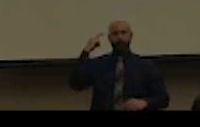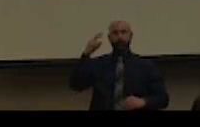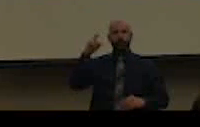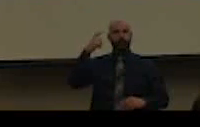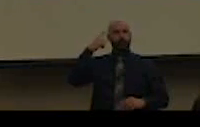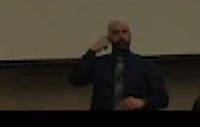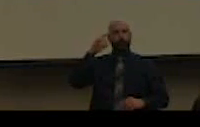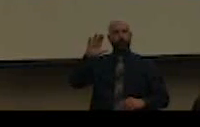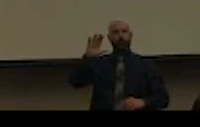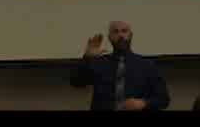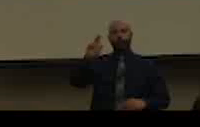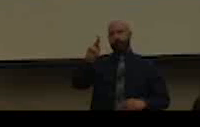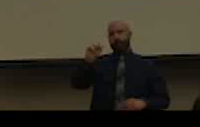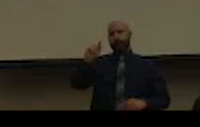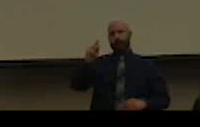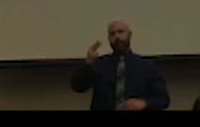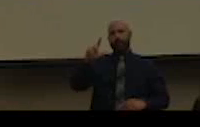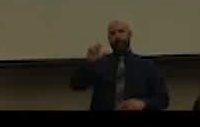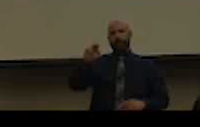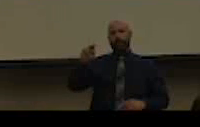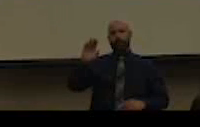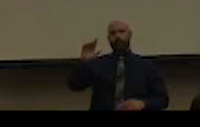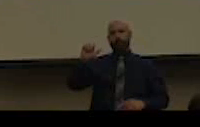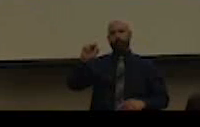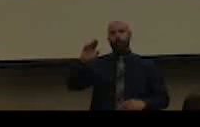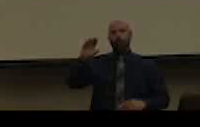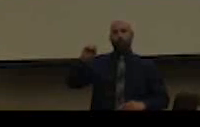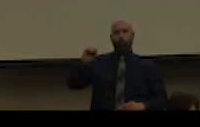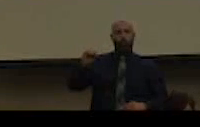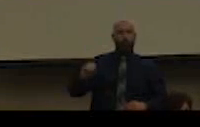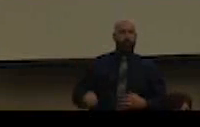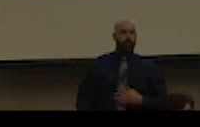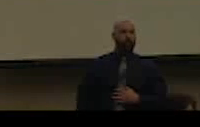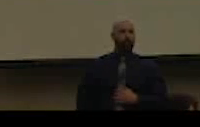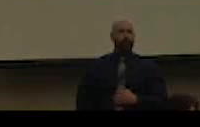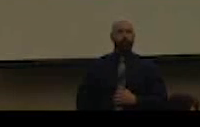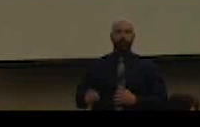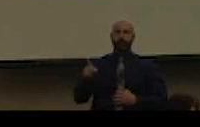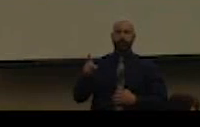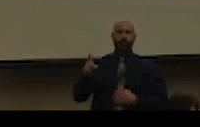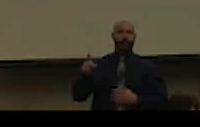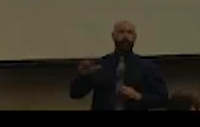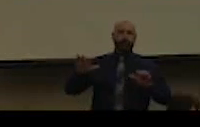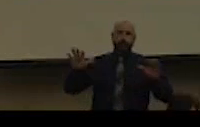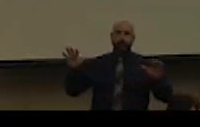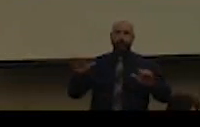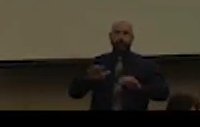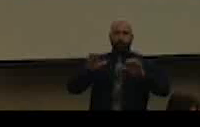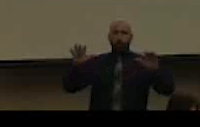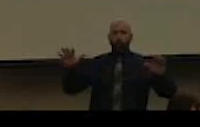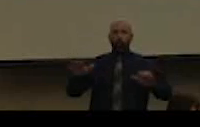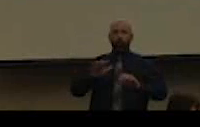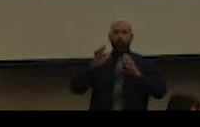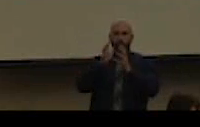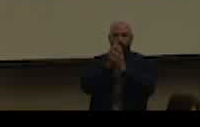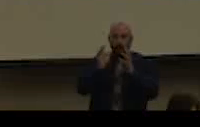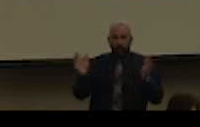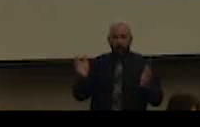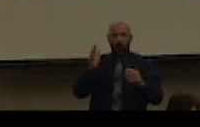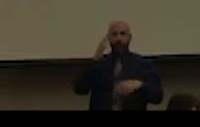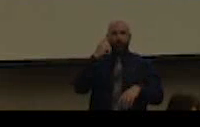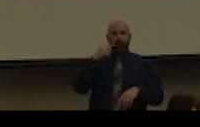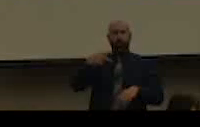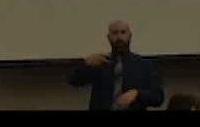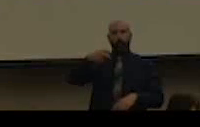For those of you who don't know, Governor Blanco did so much, not just for pre-K programming, but